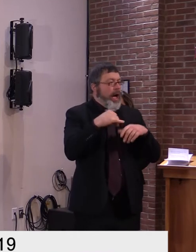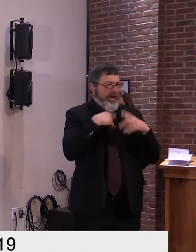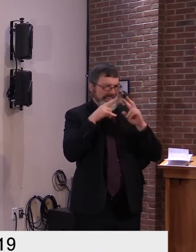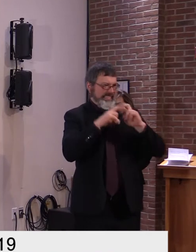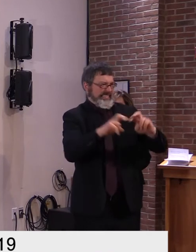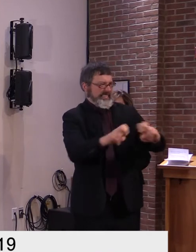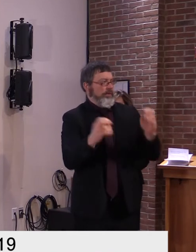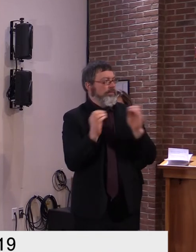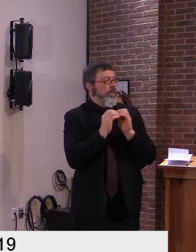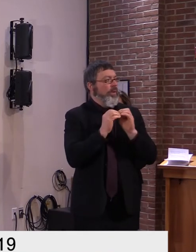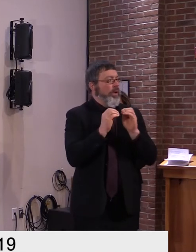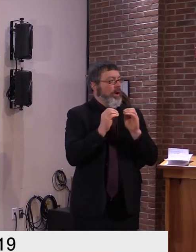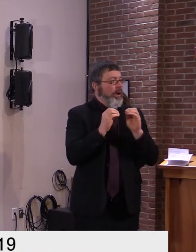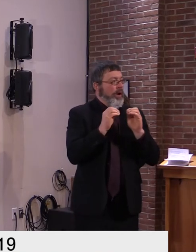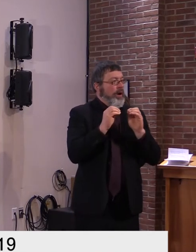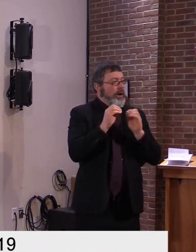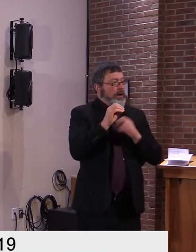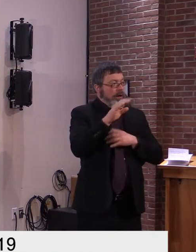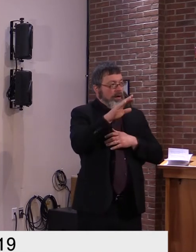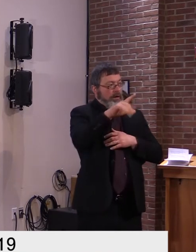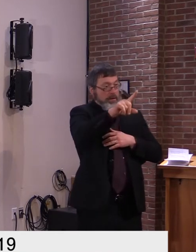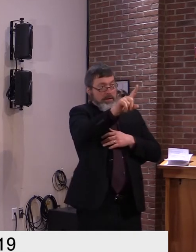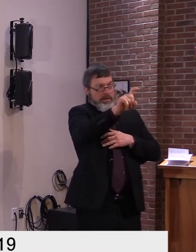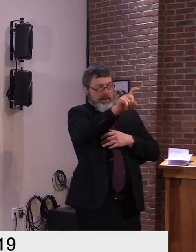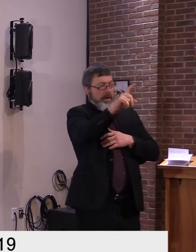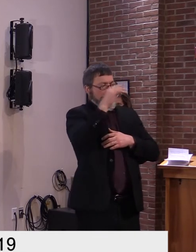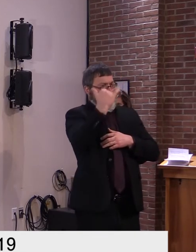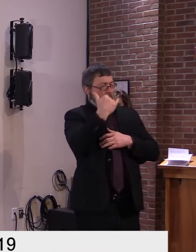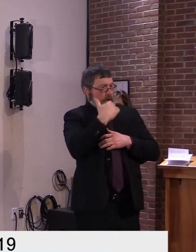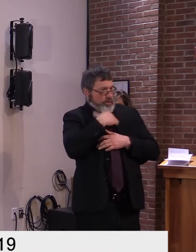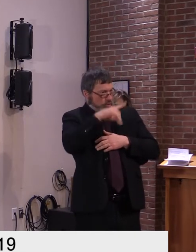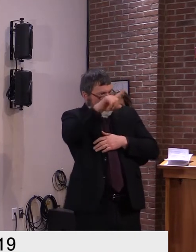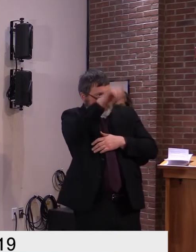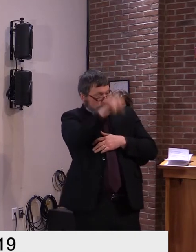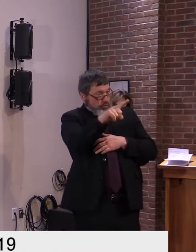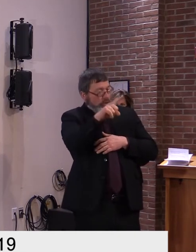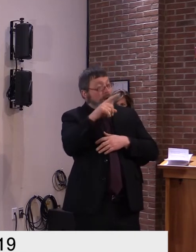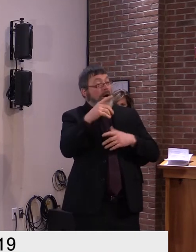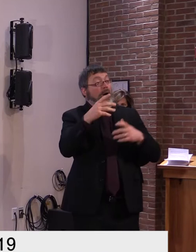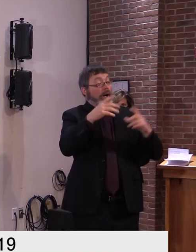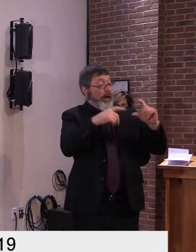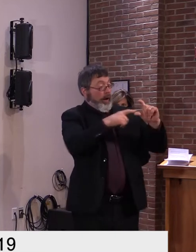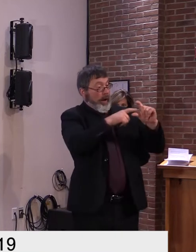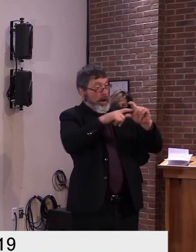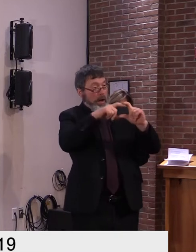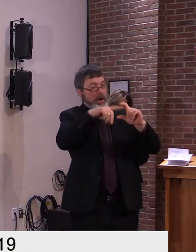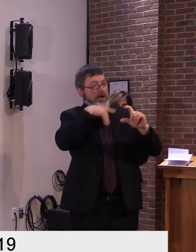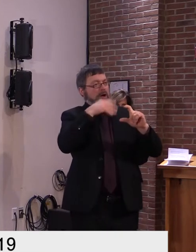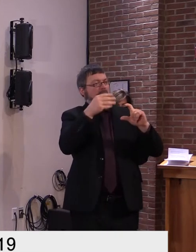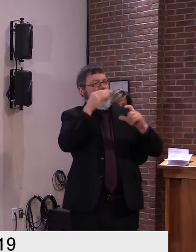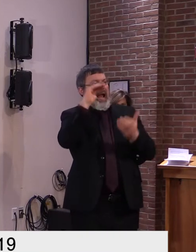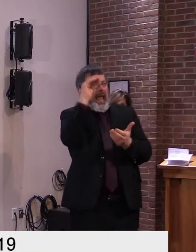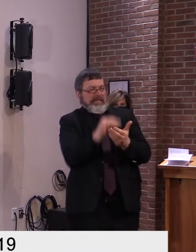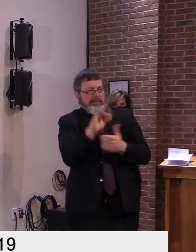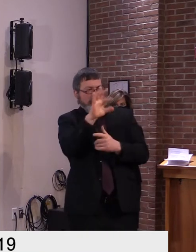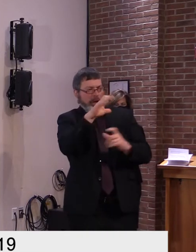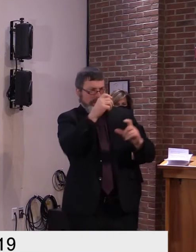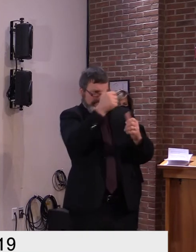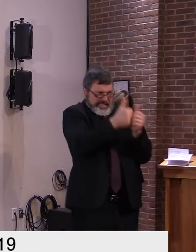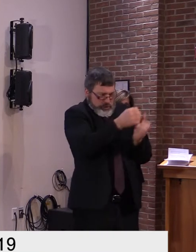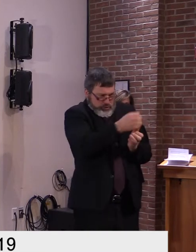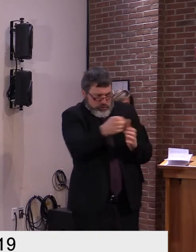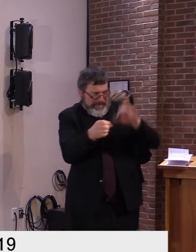lot different in terms of doses than we are anticipating. So we'll see. We'll be able to clear that up hopefully by Monday.